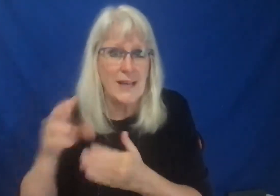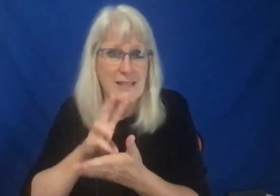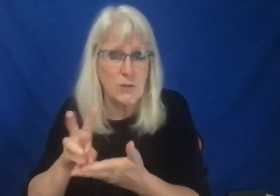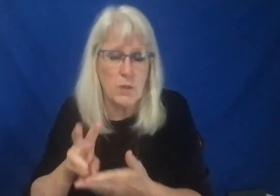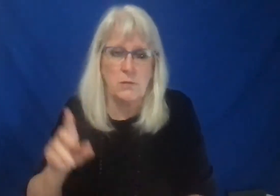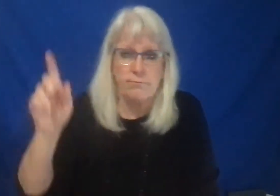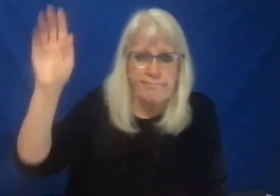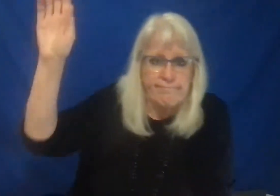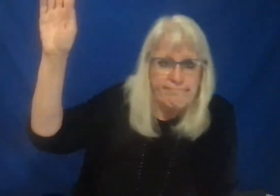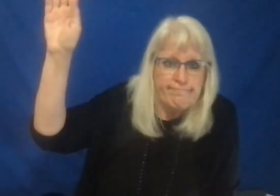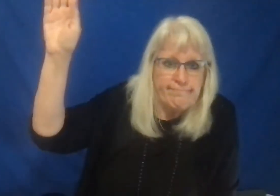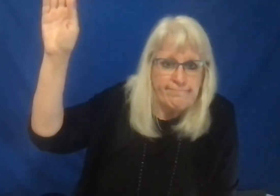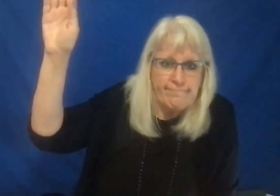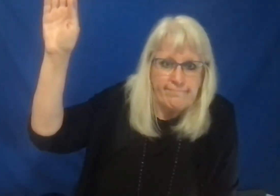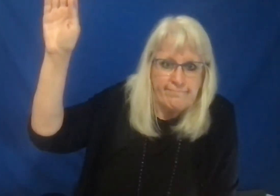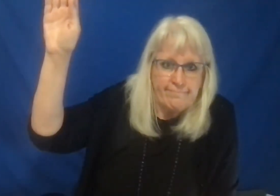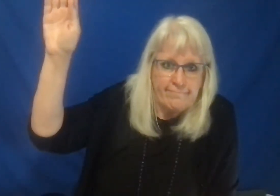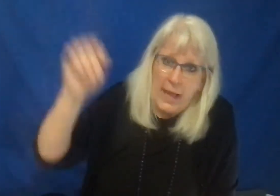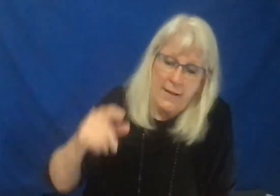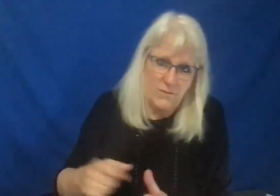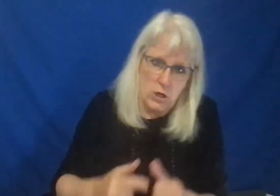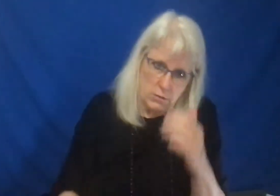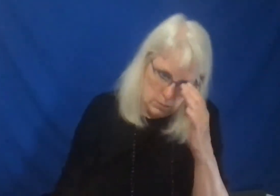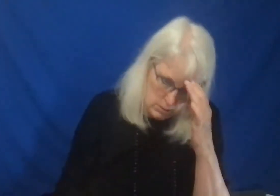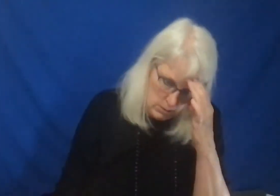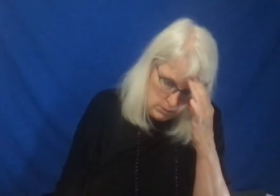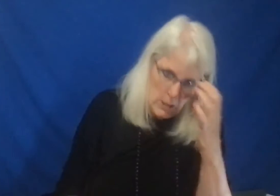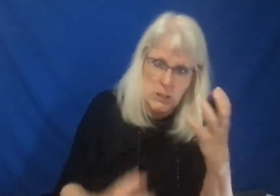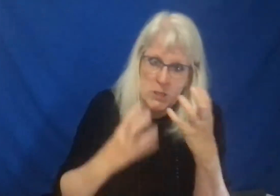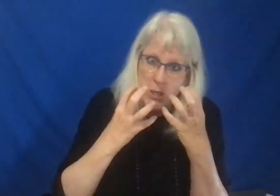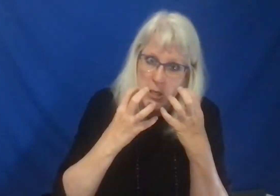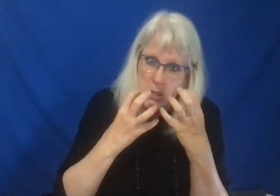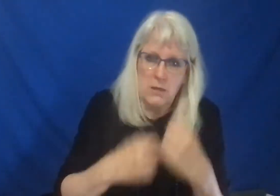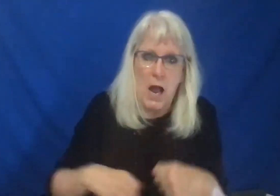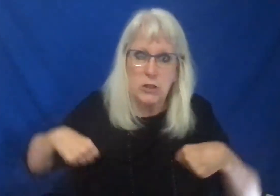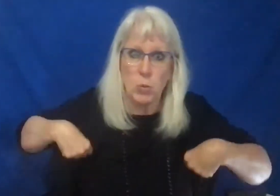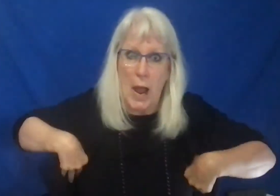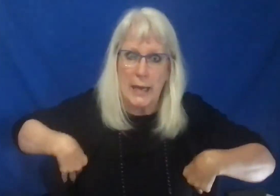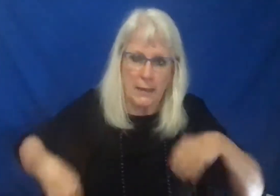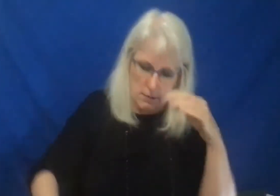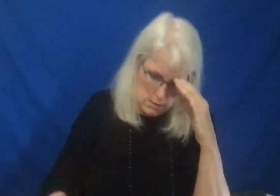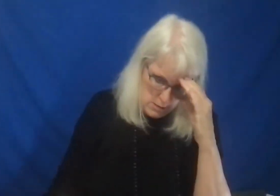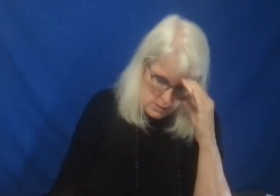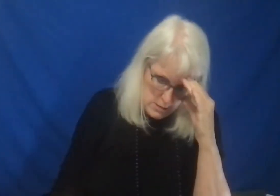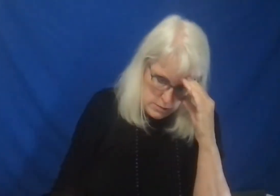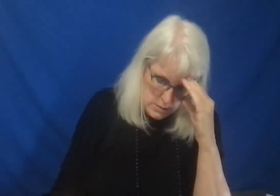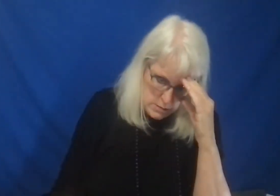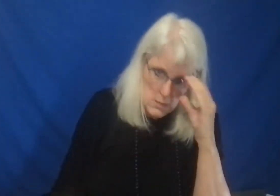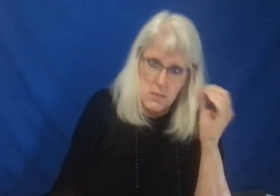I was like, you know, my face was melting and my armpits got sweaty, and I got just like super